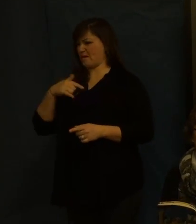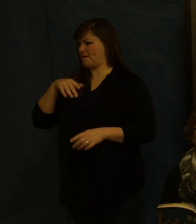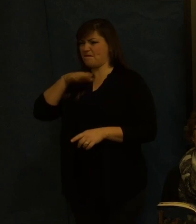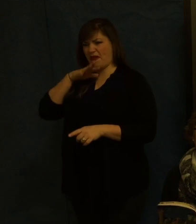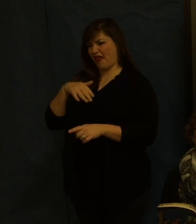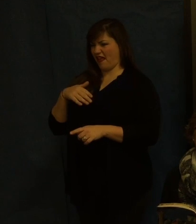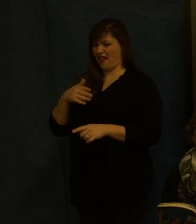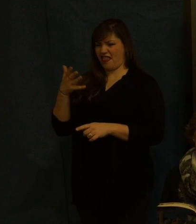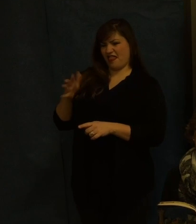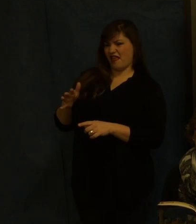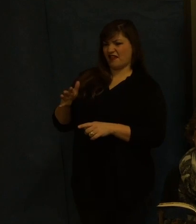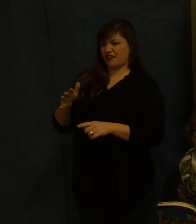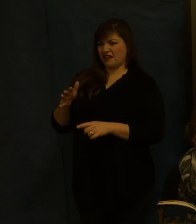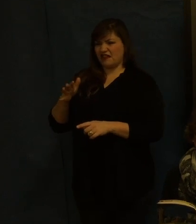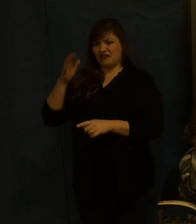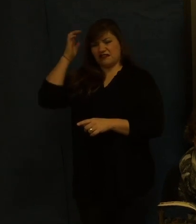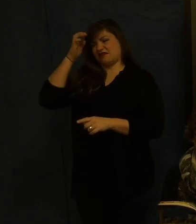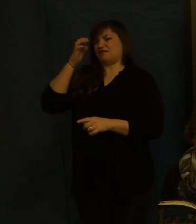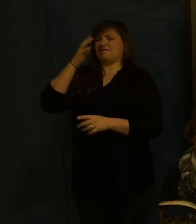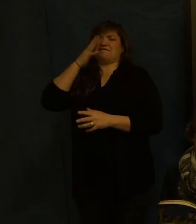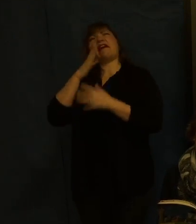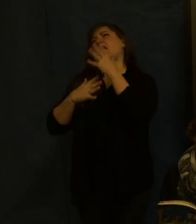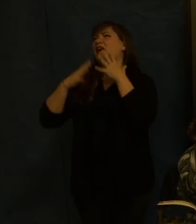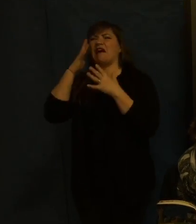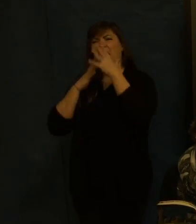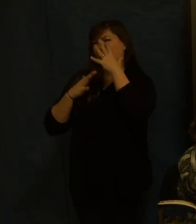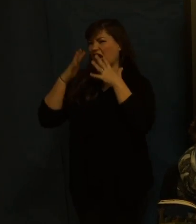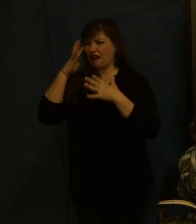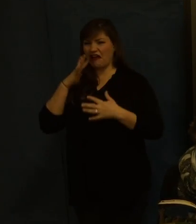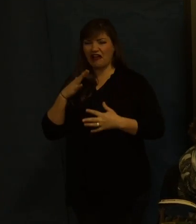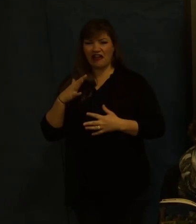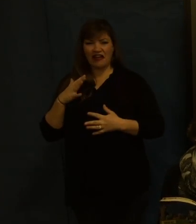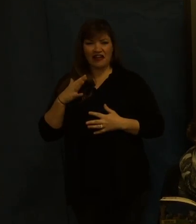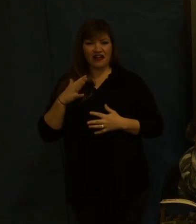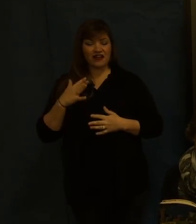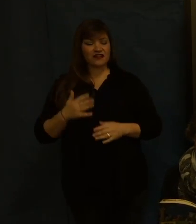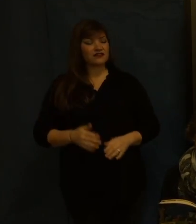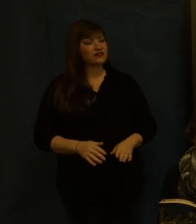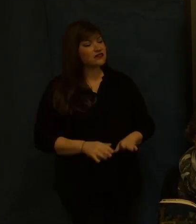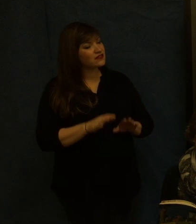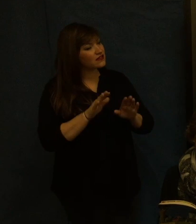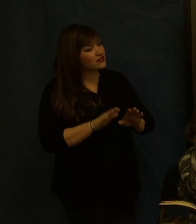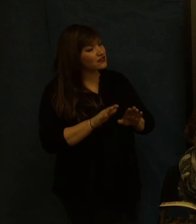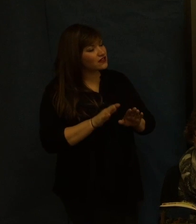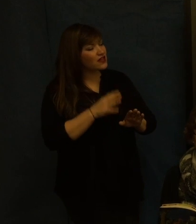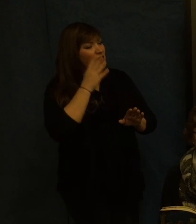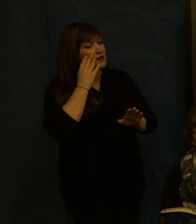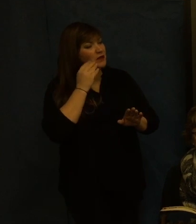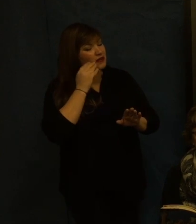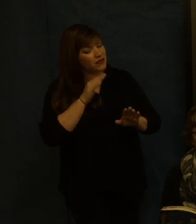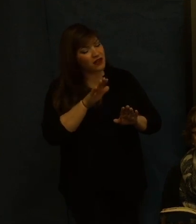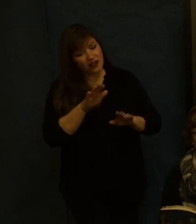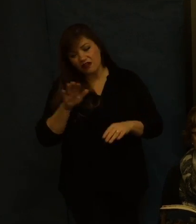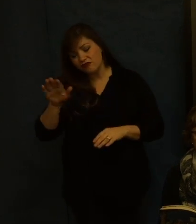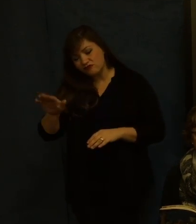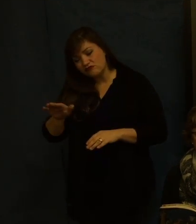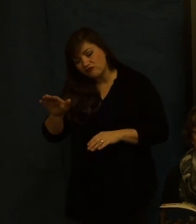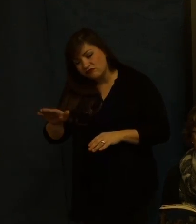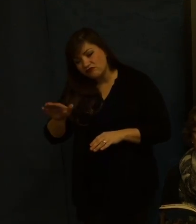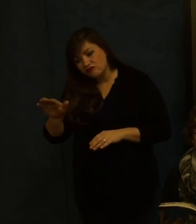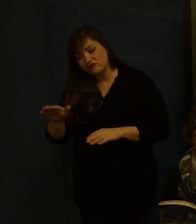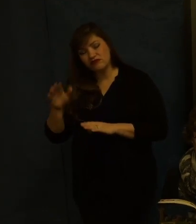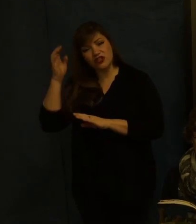She started to cry. There, there, sister, said Baby. She bent over